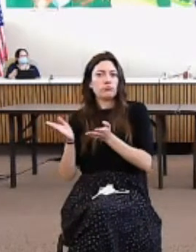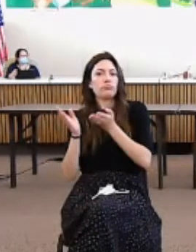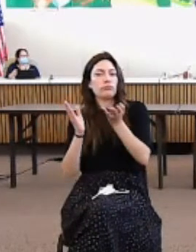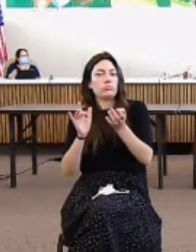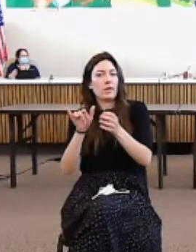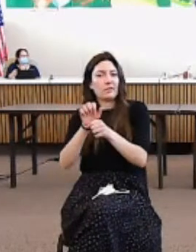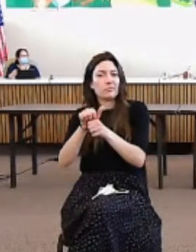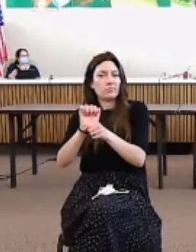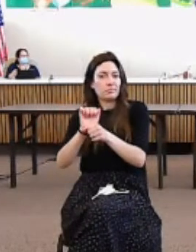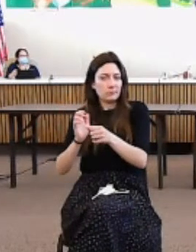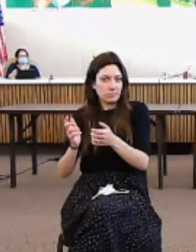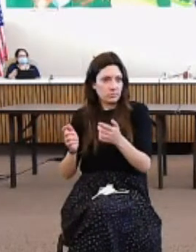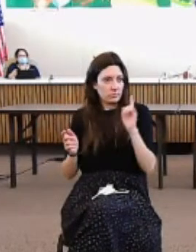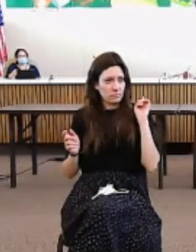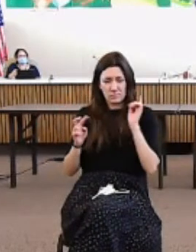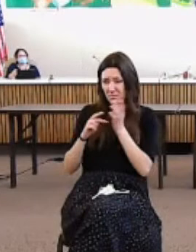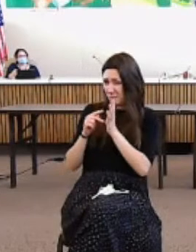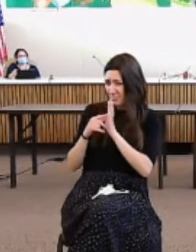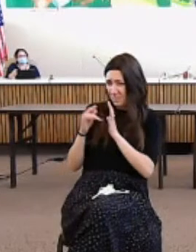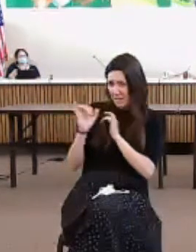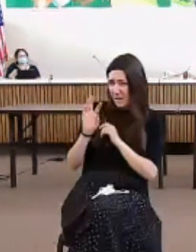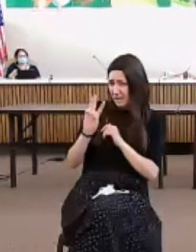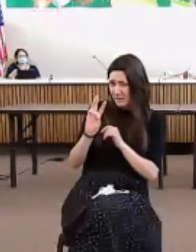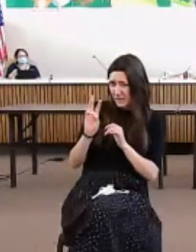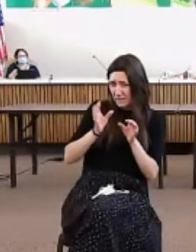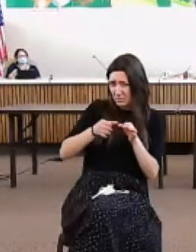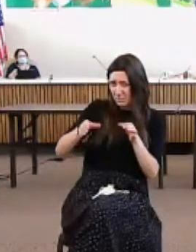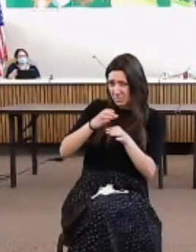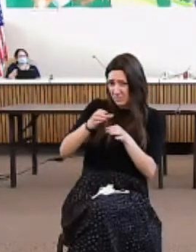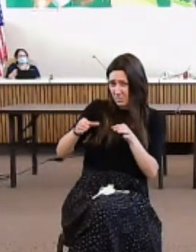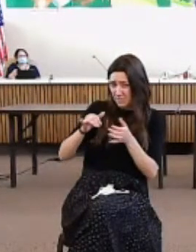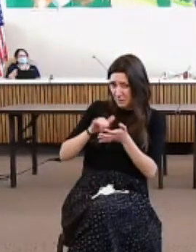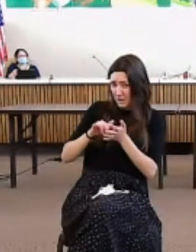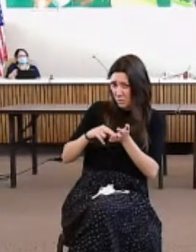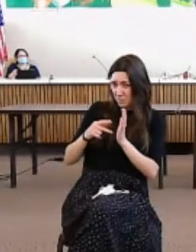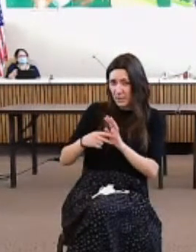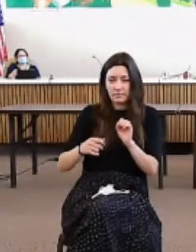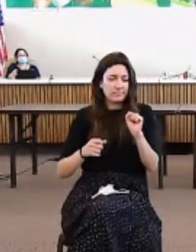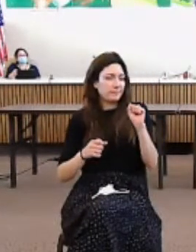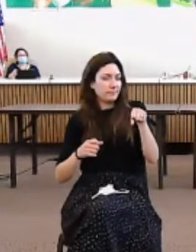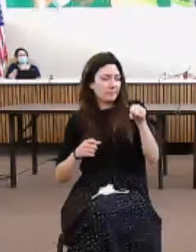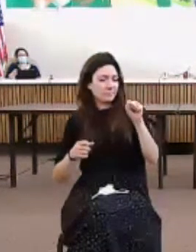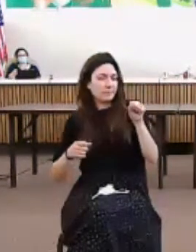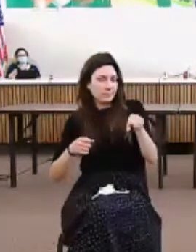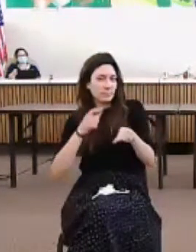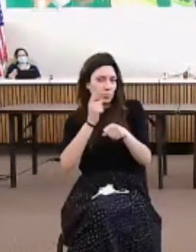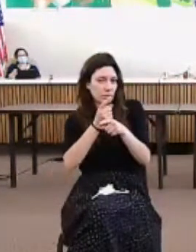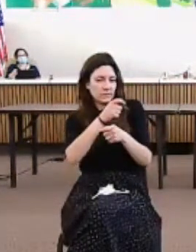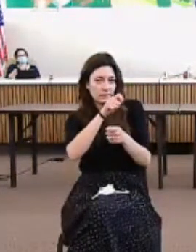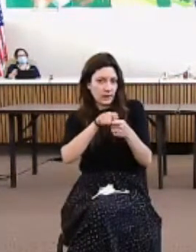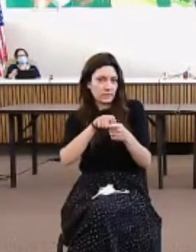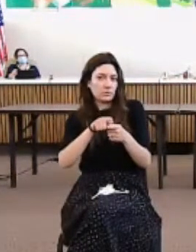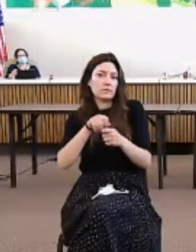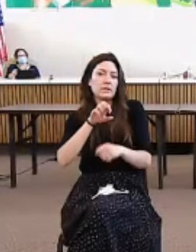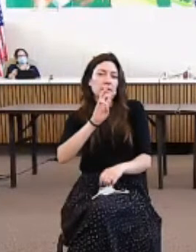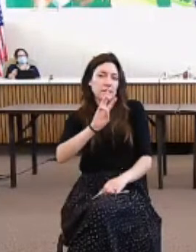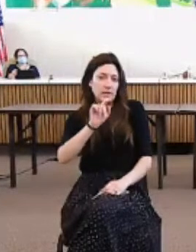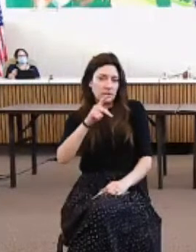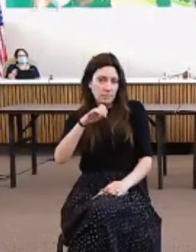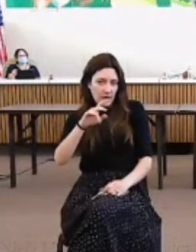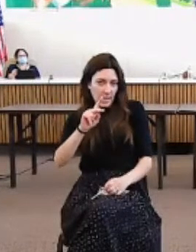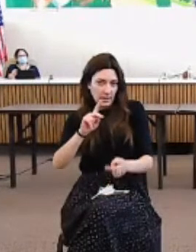like 6-pack case, that type, or you're talking? Yeah, so it'd be exactly. So it'd be 6-packs